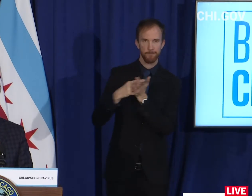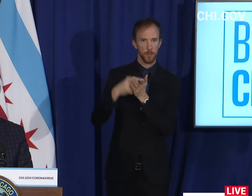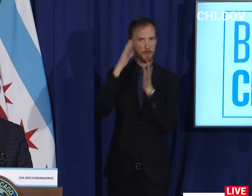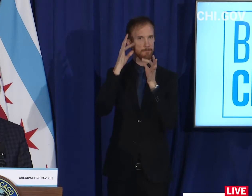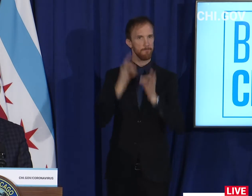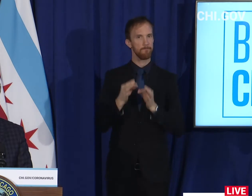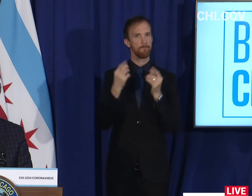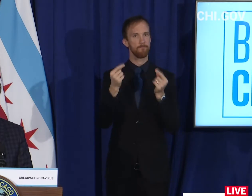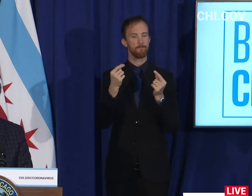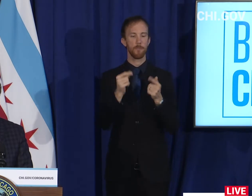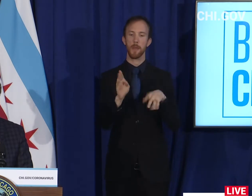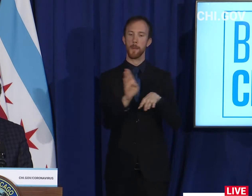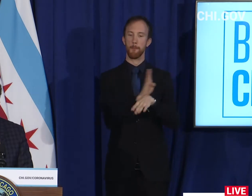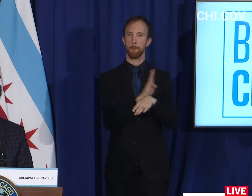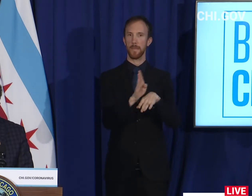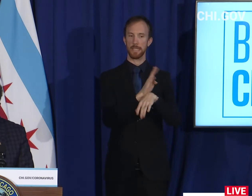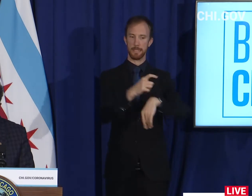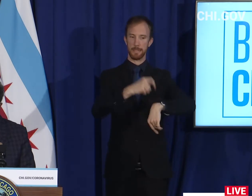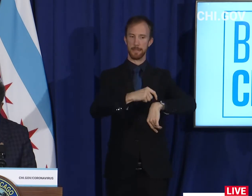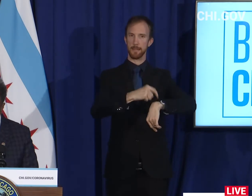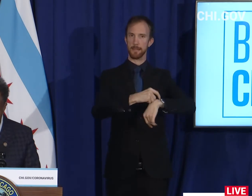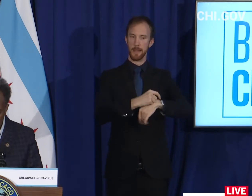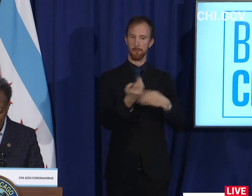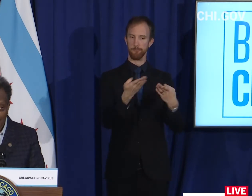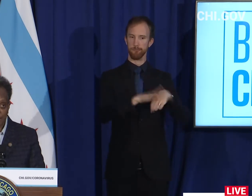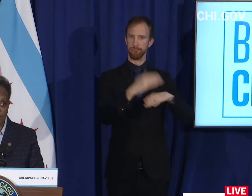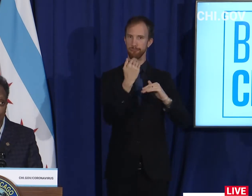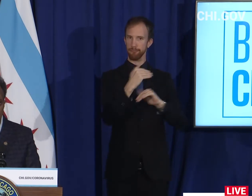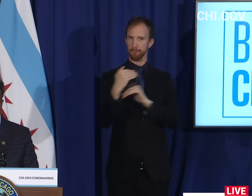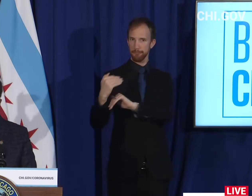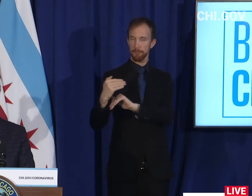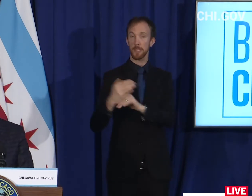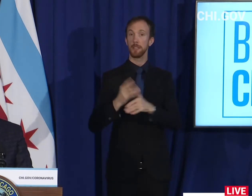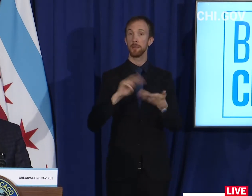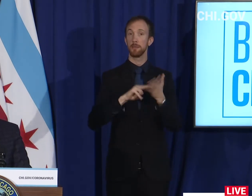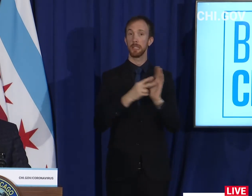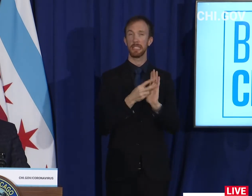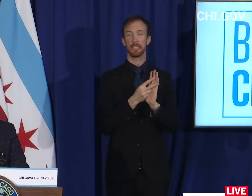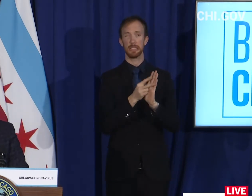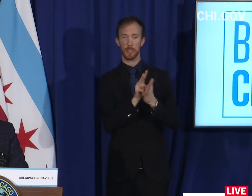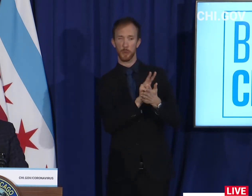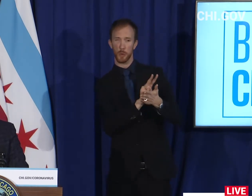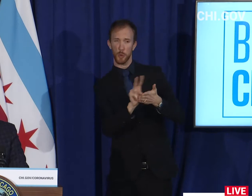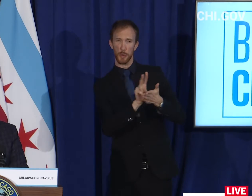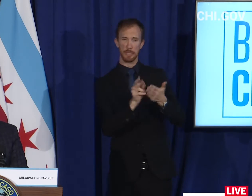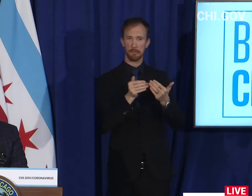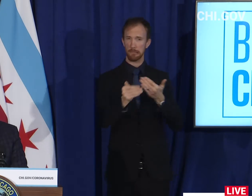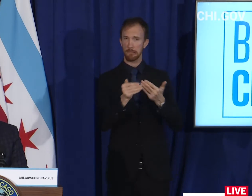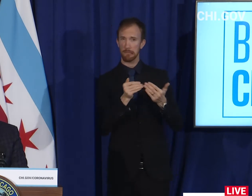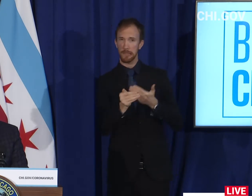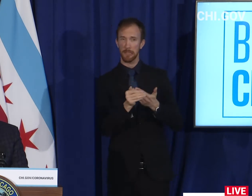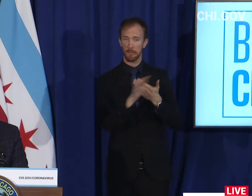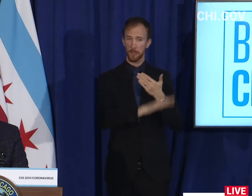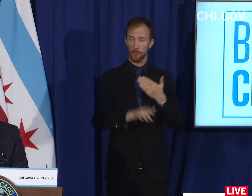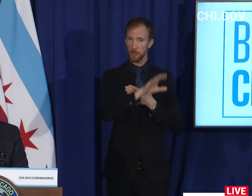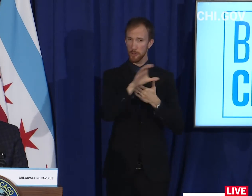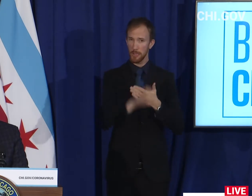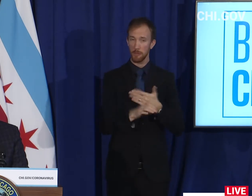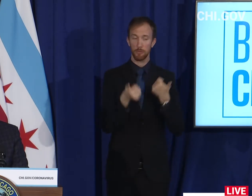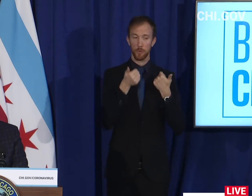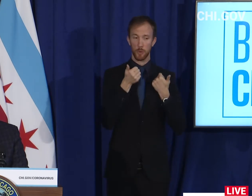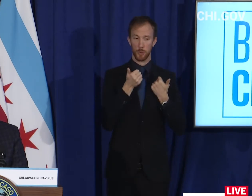business curfew for the city of Chicago over the next 2 weeks in hopes of stemming the spread of this